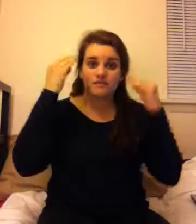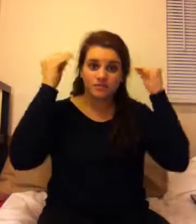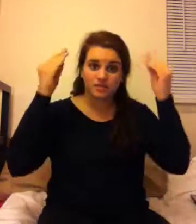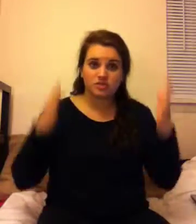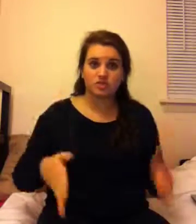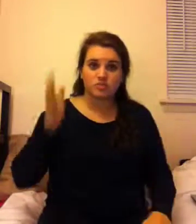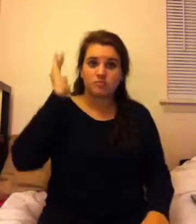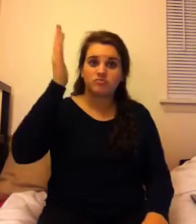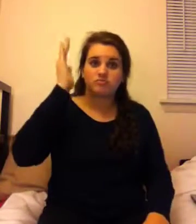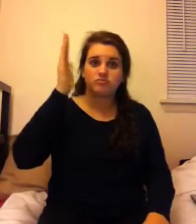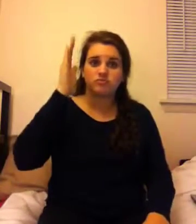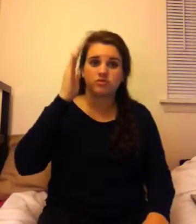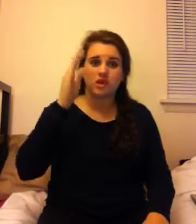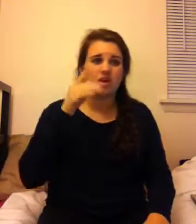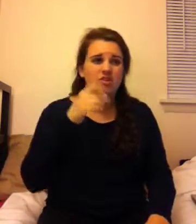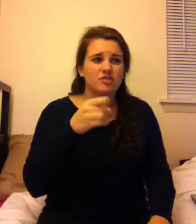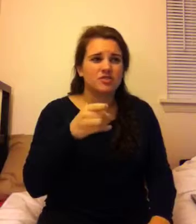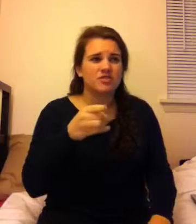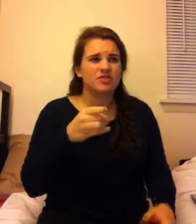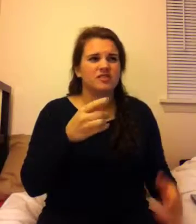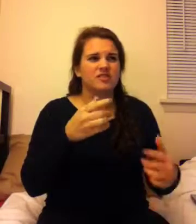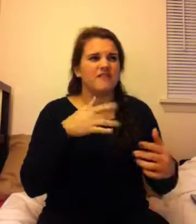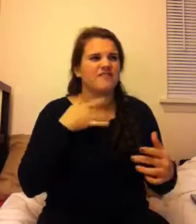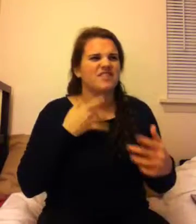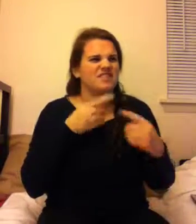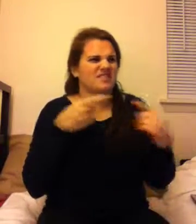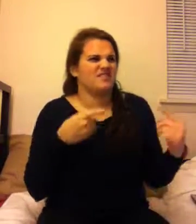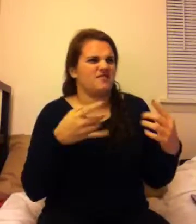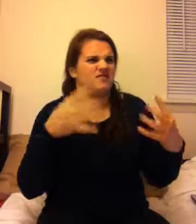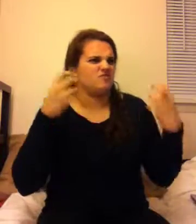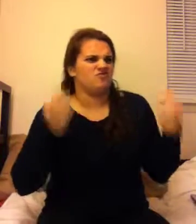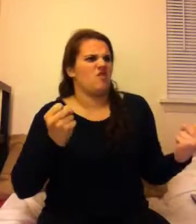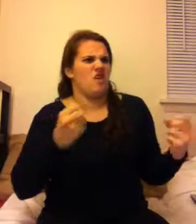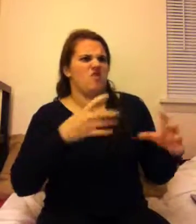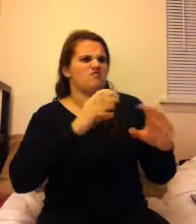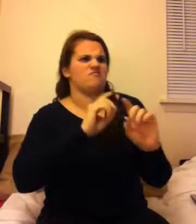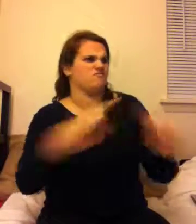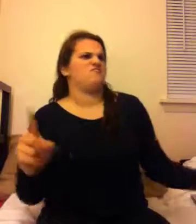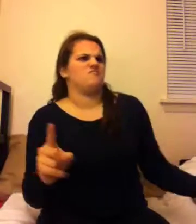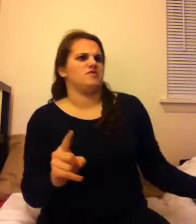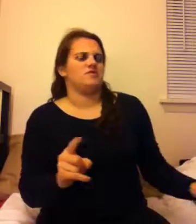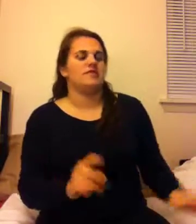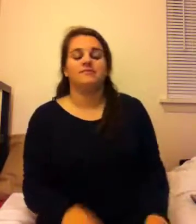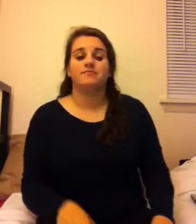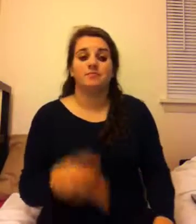You have to be very careful and write down what the teacher is saying.